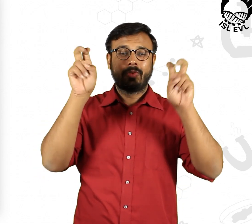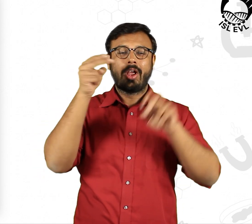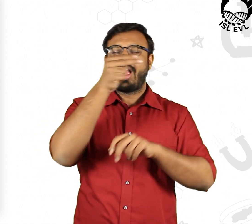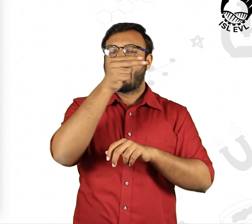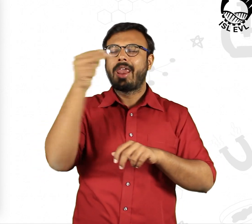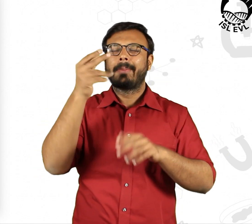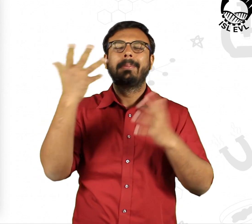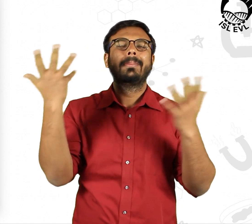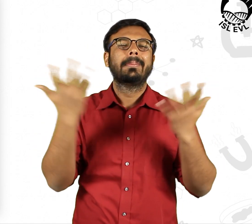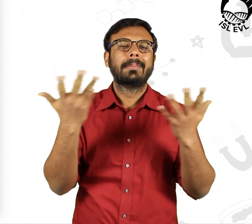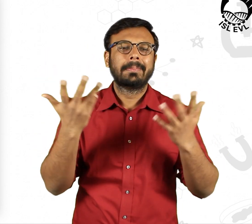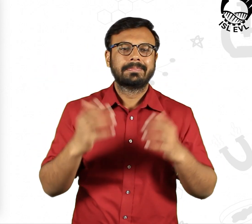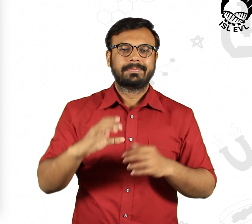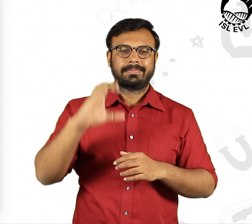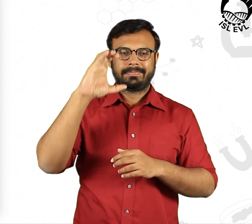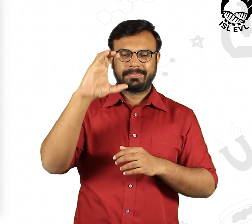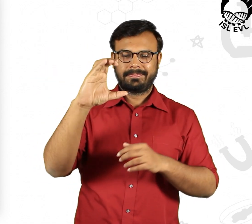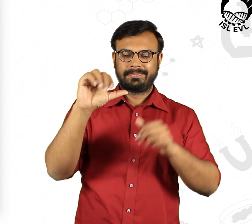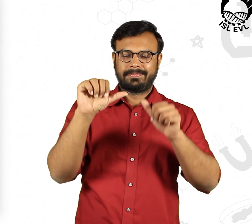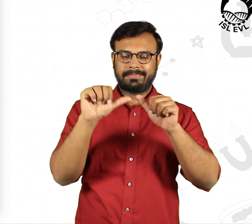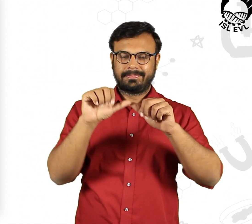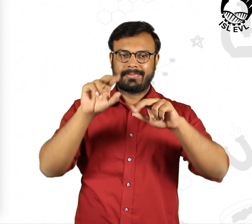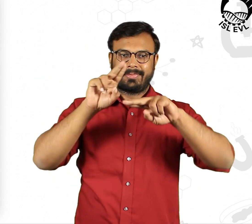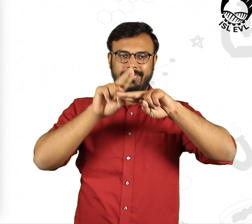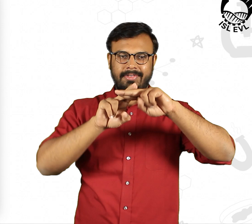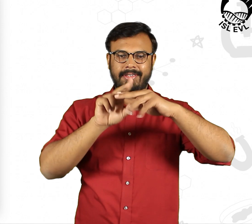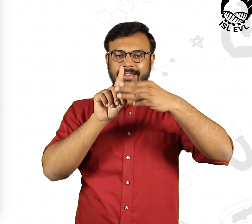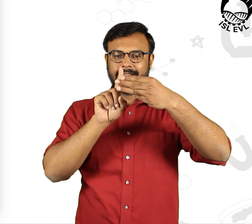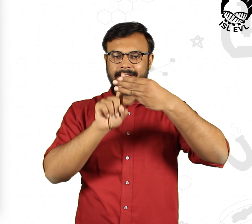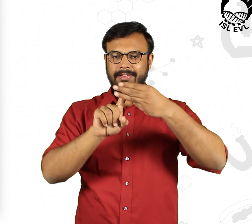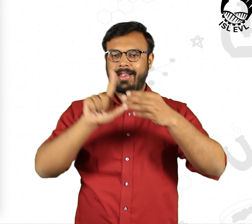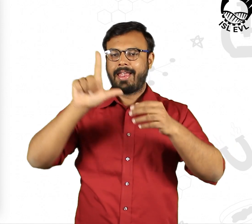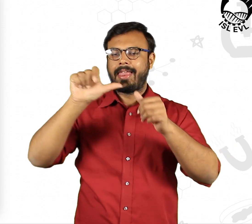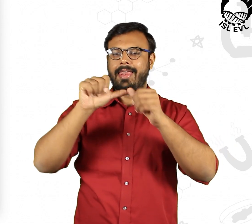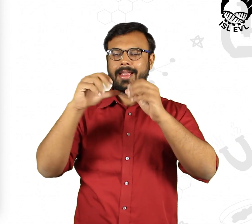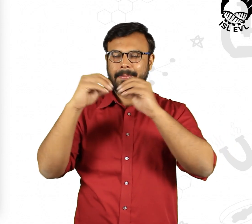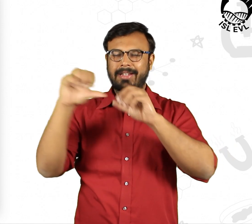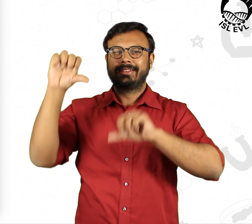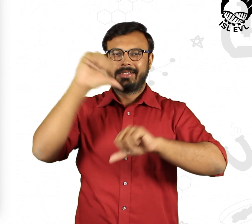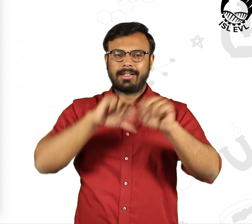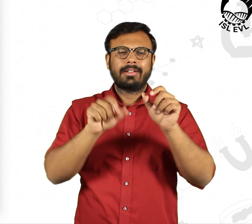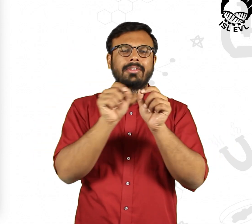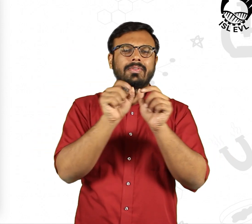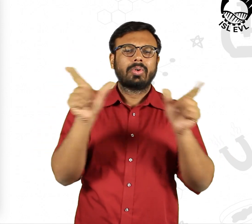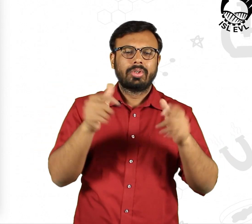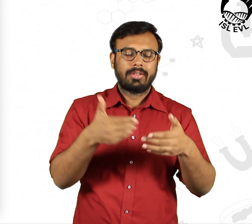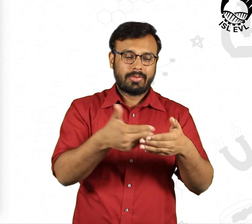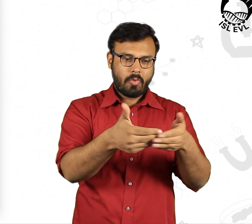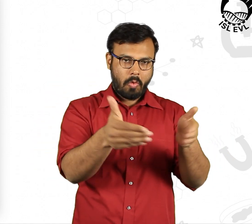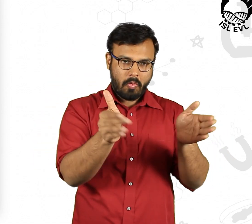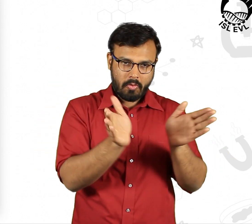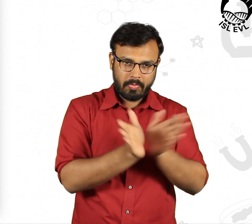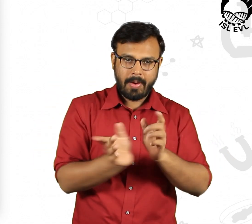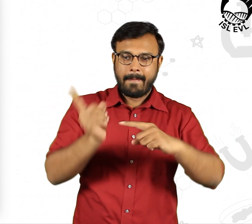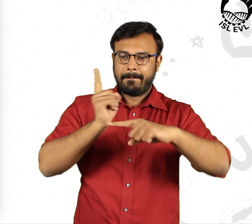The community and functional ecology, or the cafe lab.